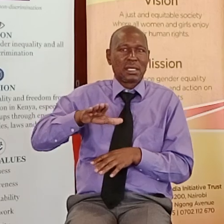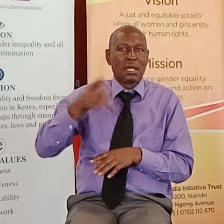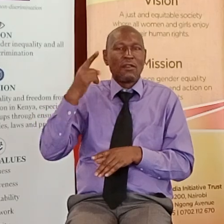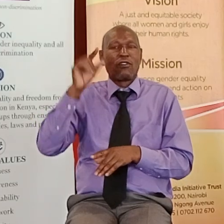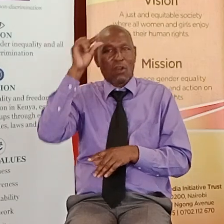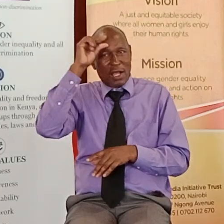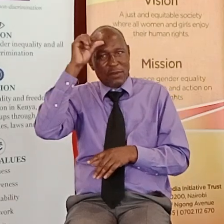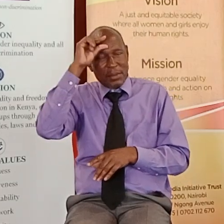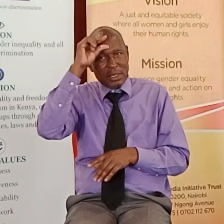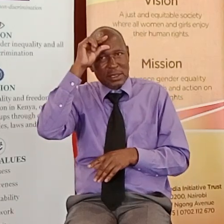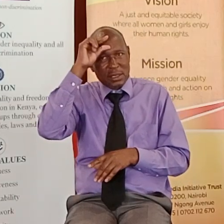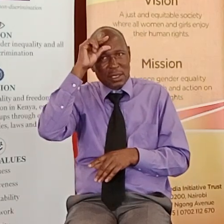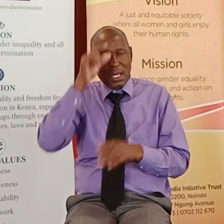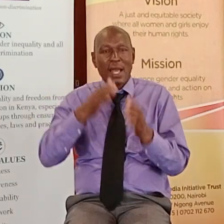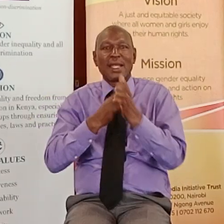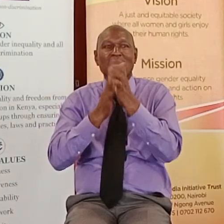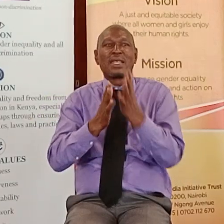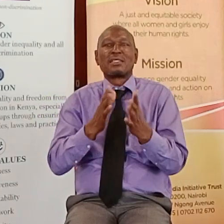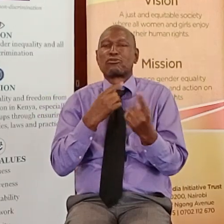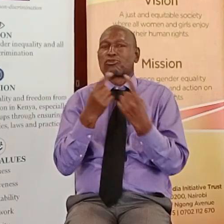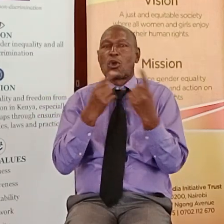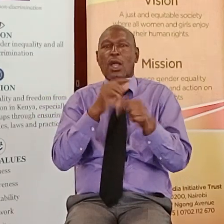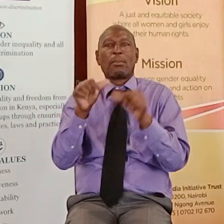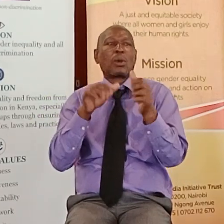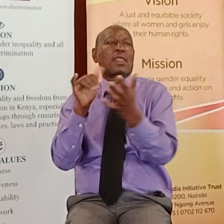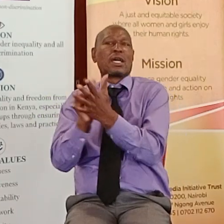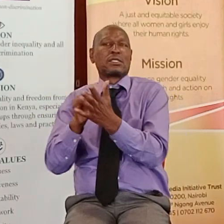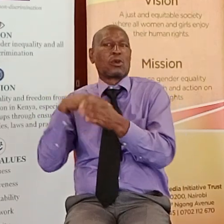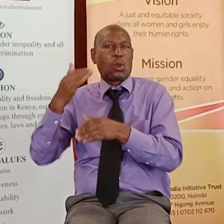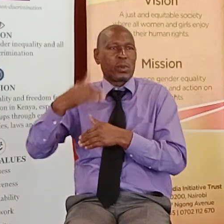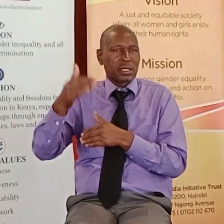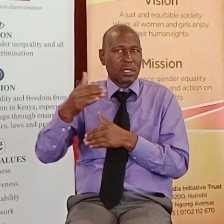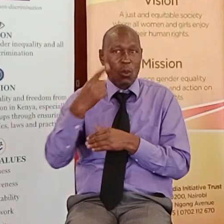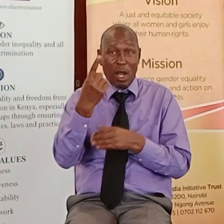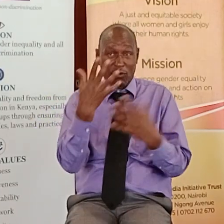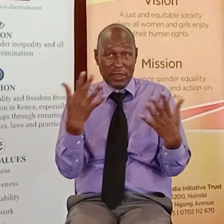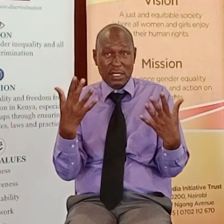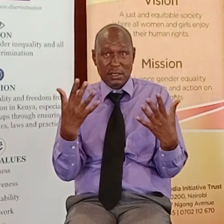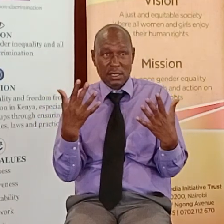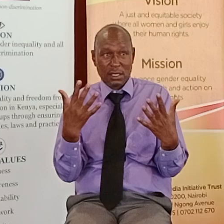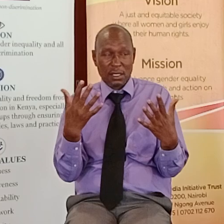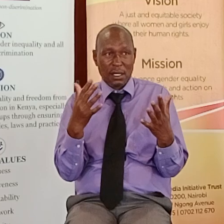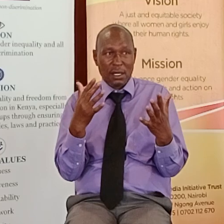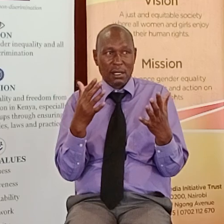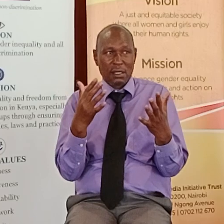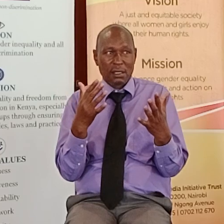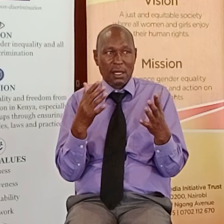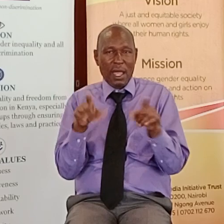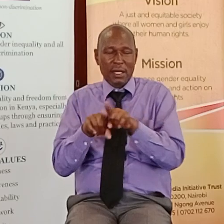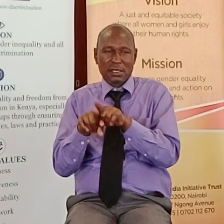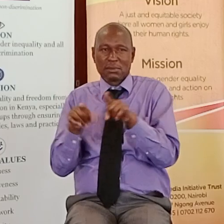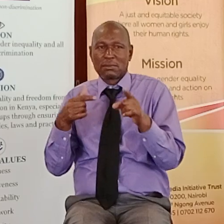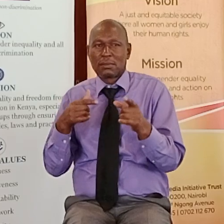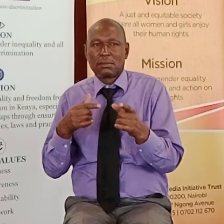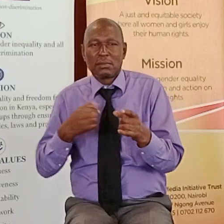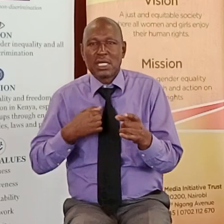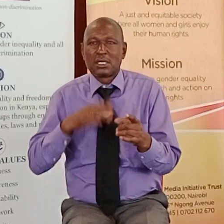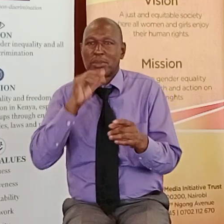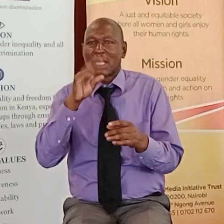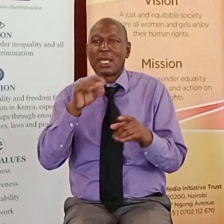governments, our leaders are talking about it. One of the things, and I'm speaking as a woman, I'm speaking as